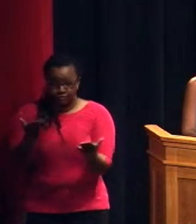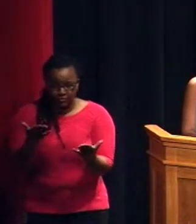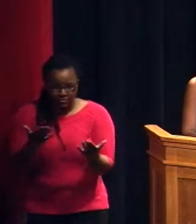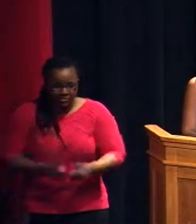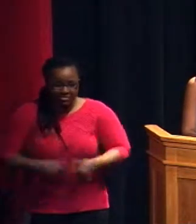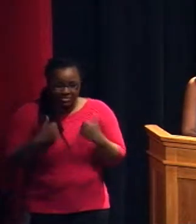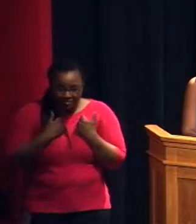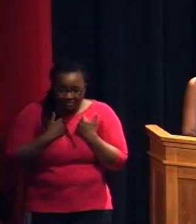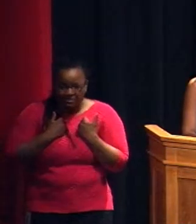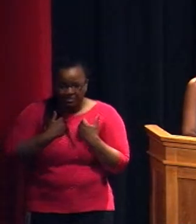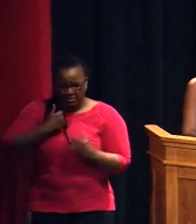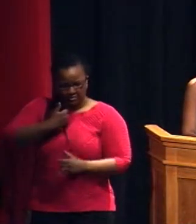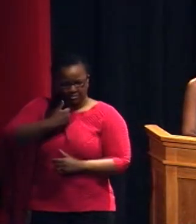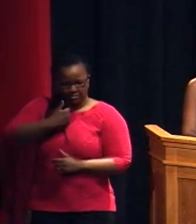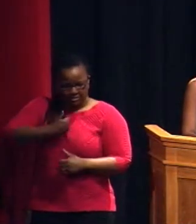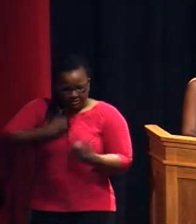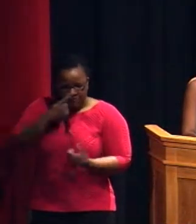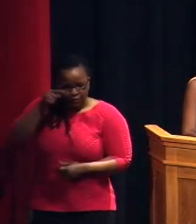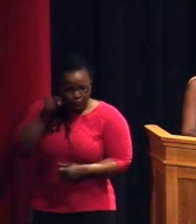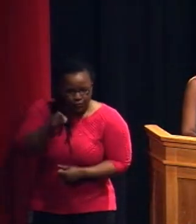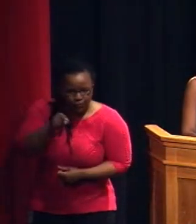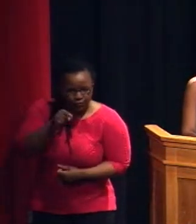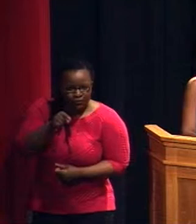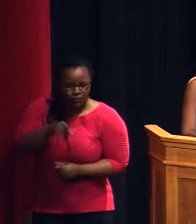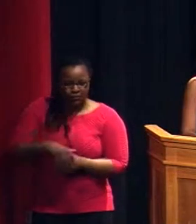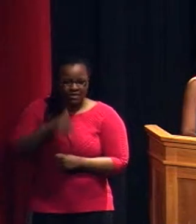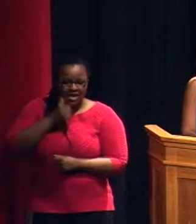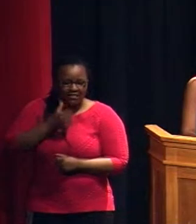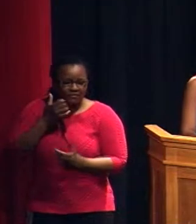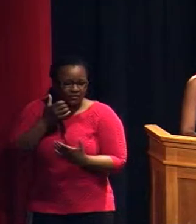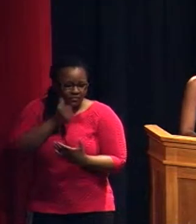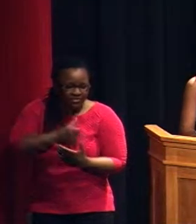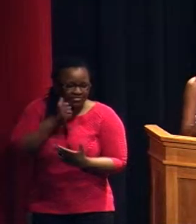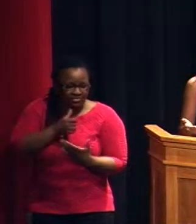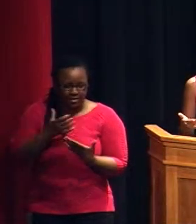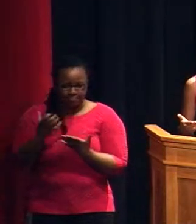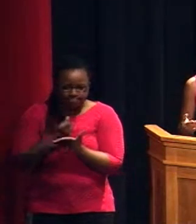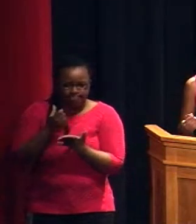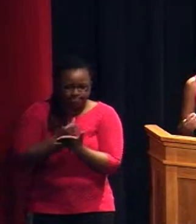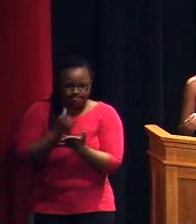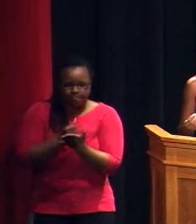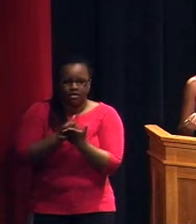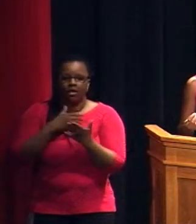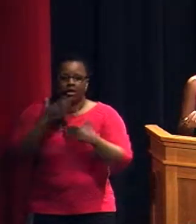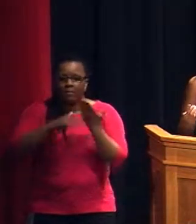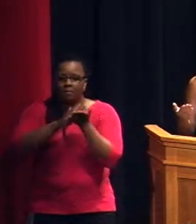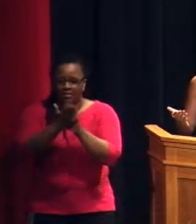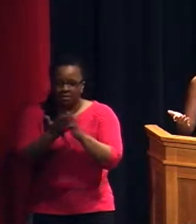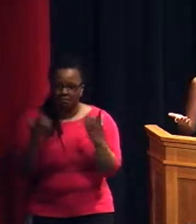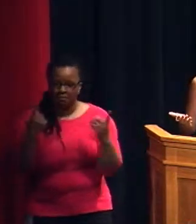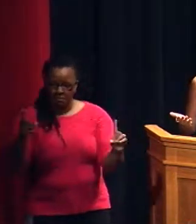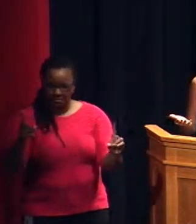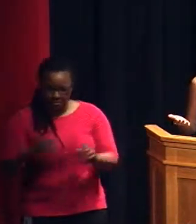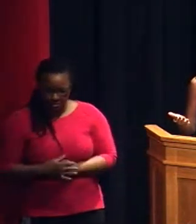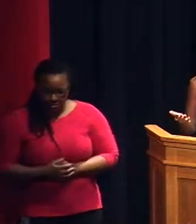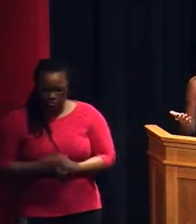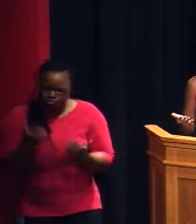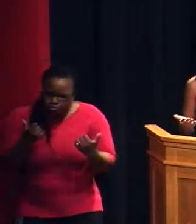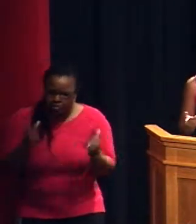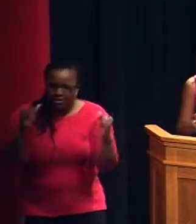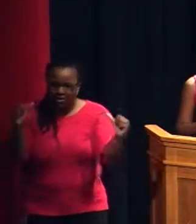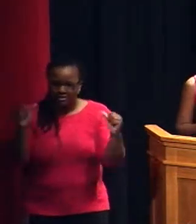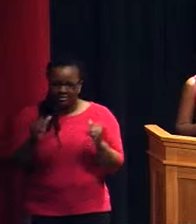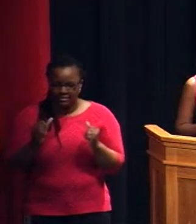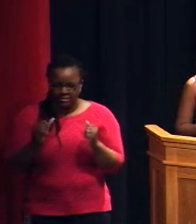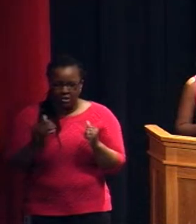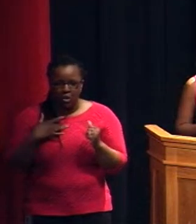new opportunity, will make things happen. Just try it. When you look at life that way, stepping out of your comfort zone